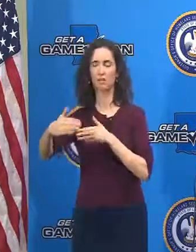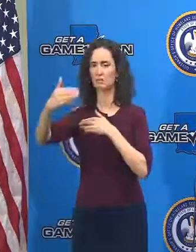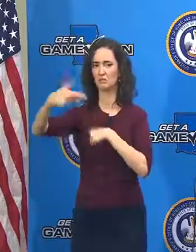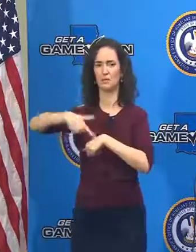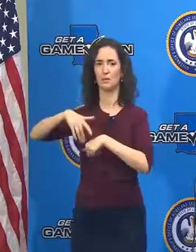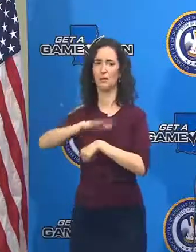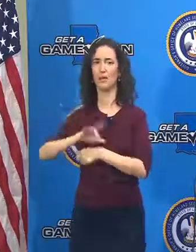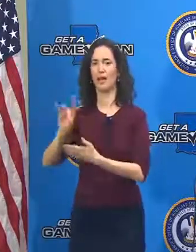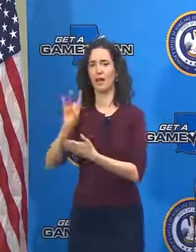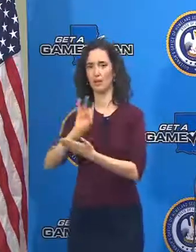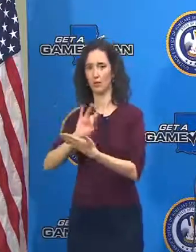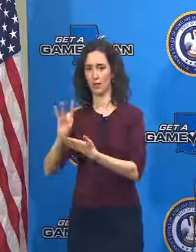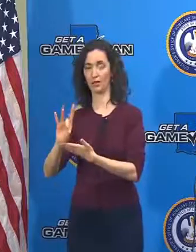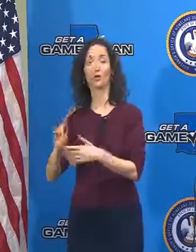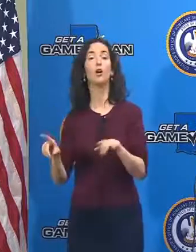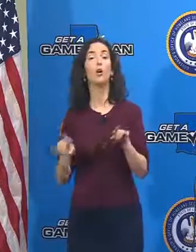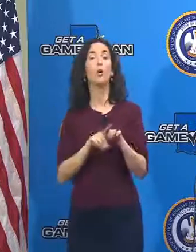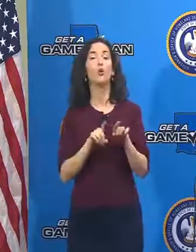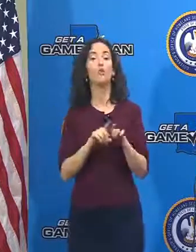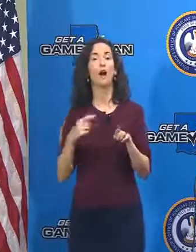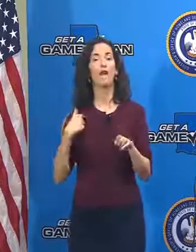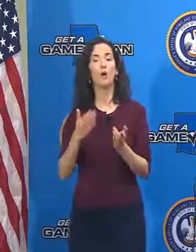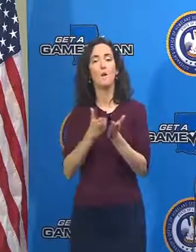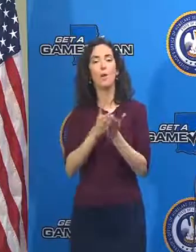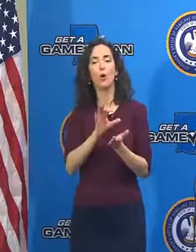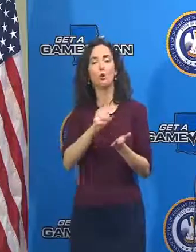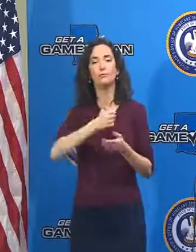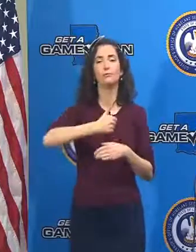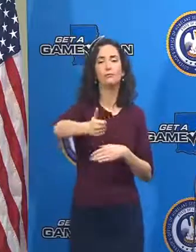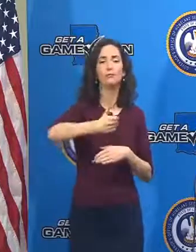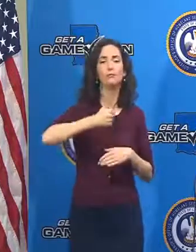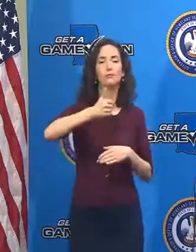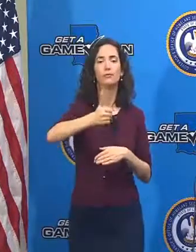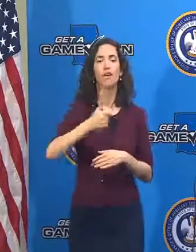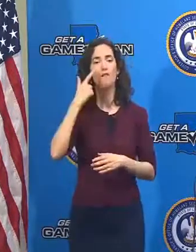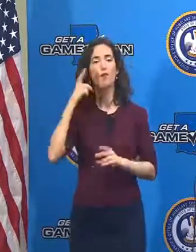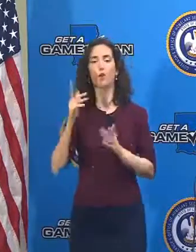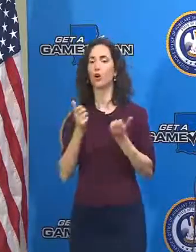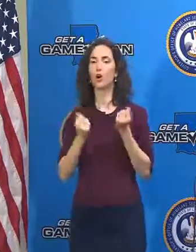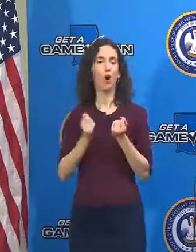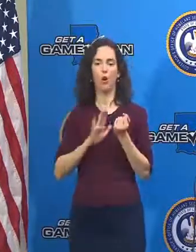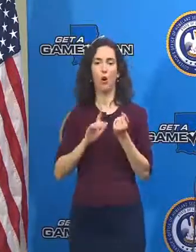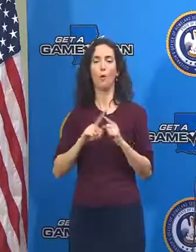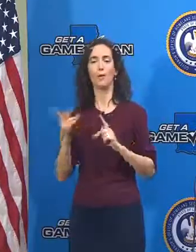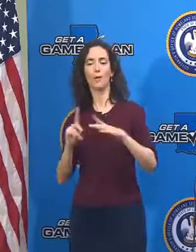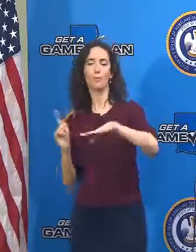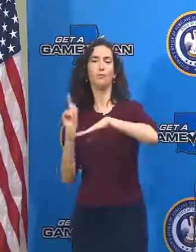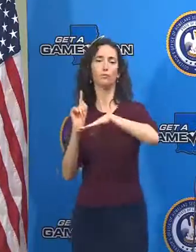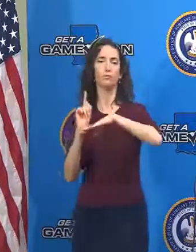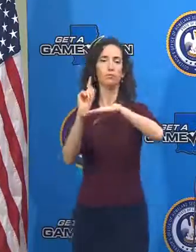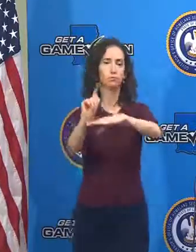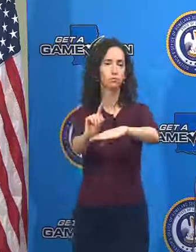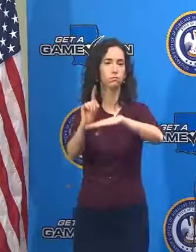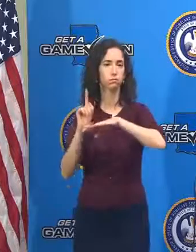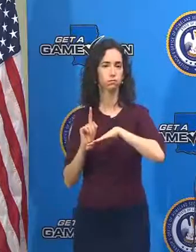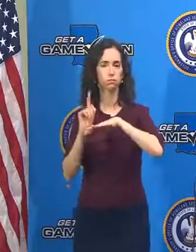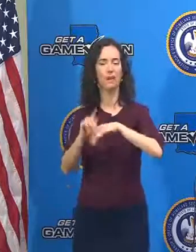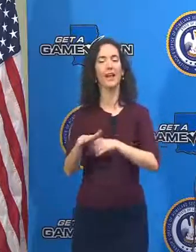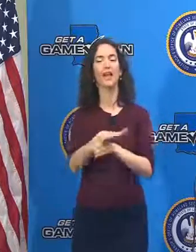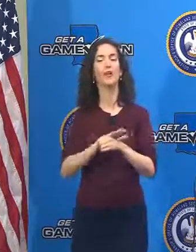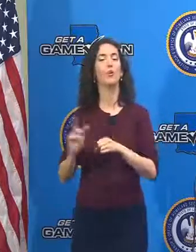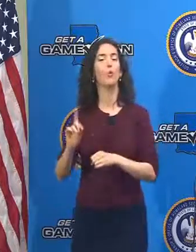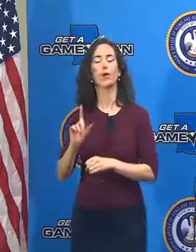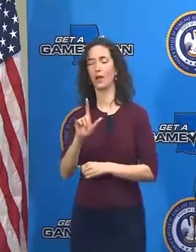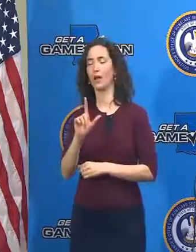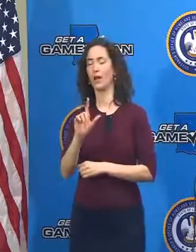instituted a pedestrian ferry that will run until we see a need for it is no longer there in the Barataria area. And